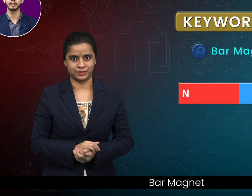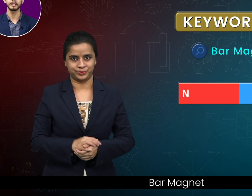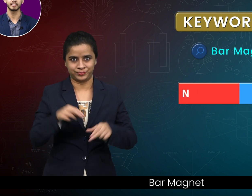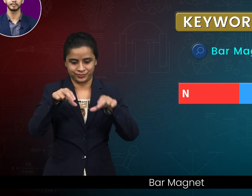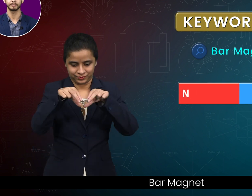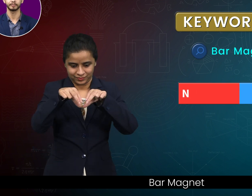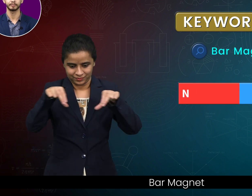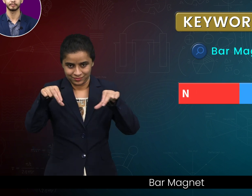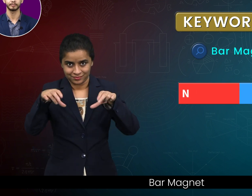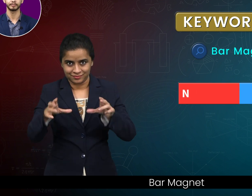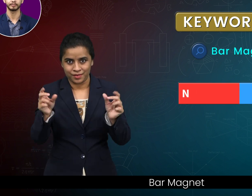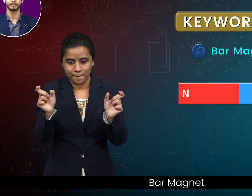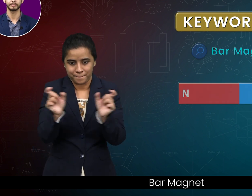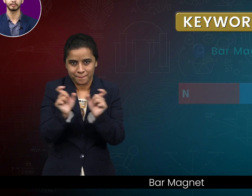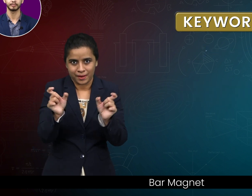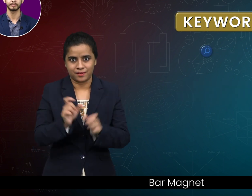bar magnet,